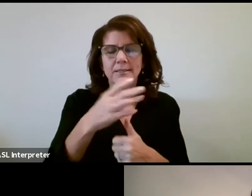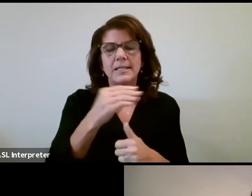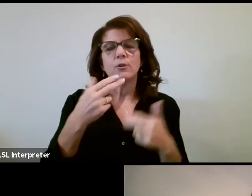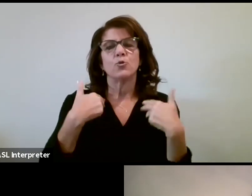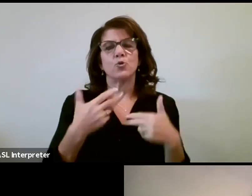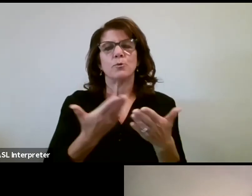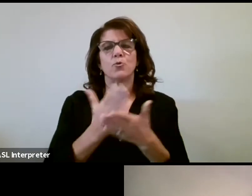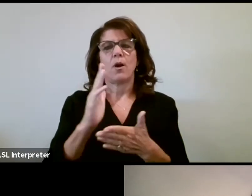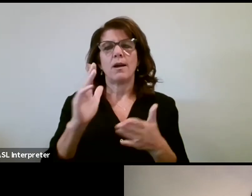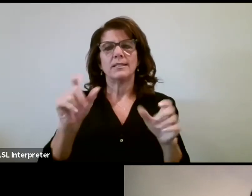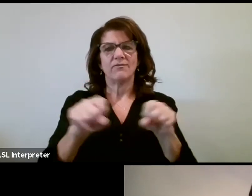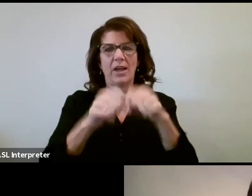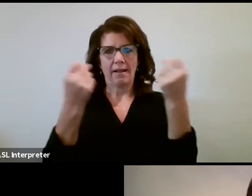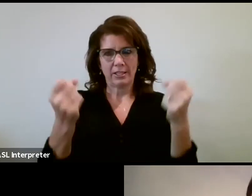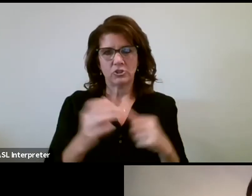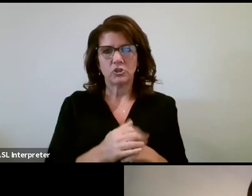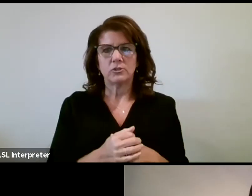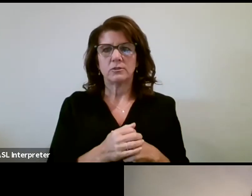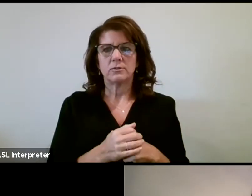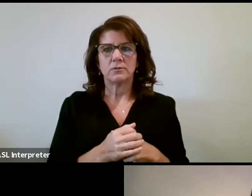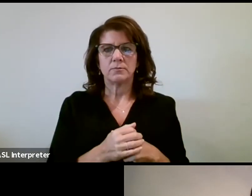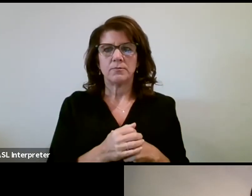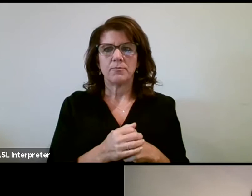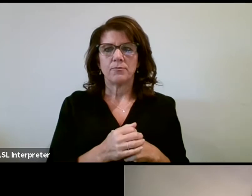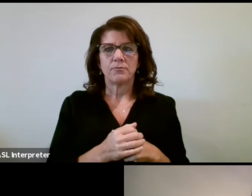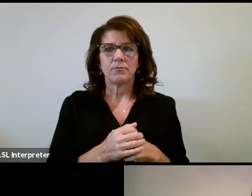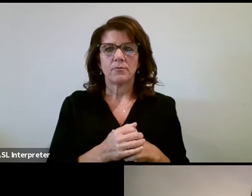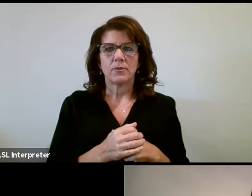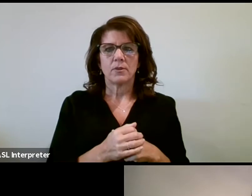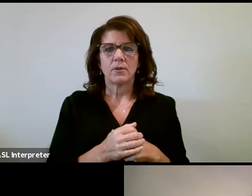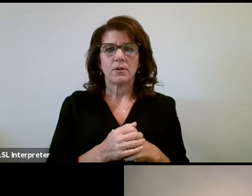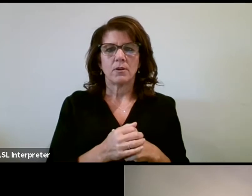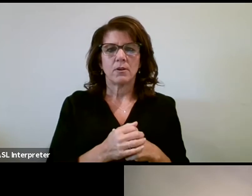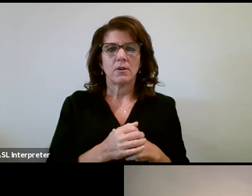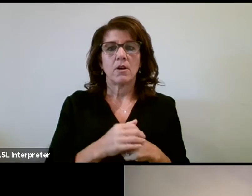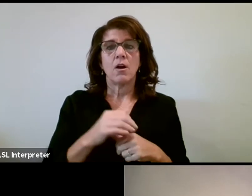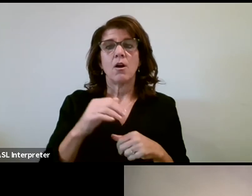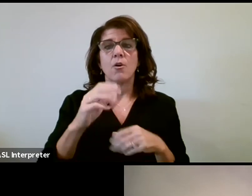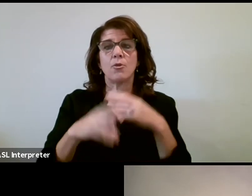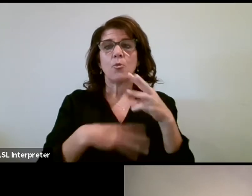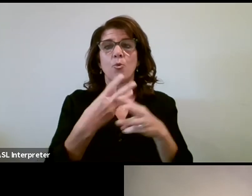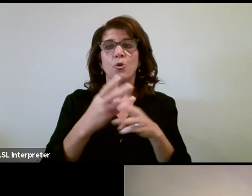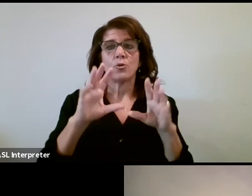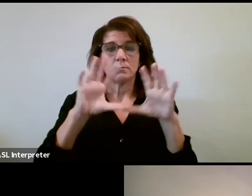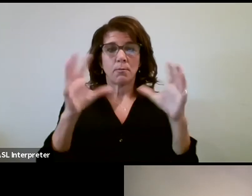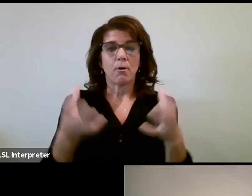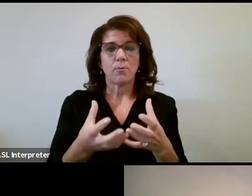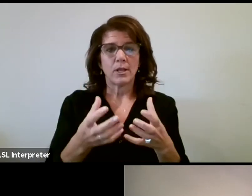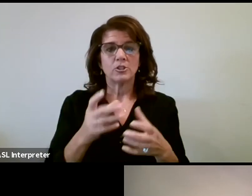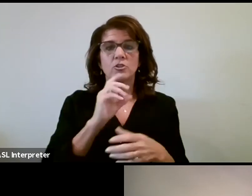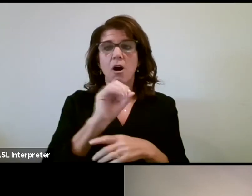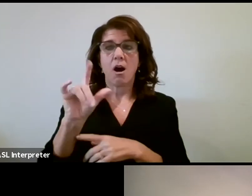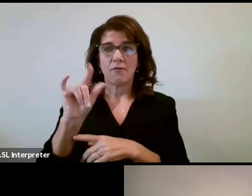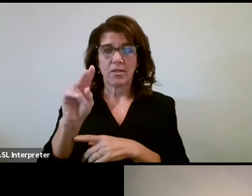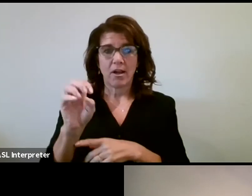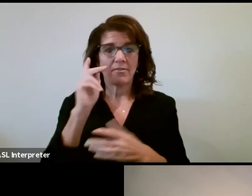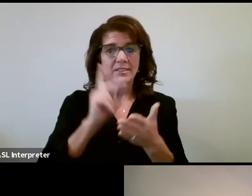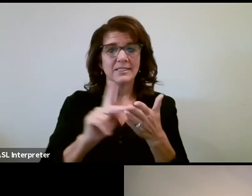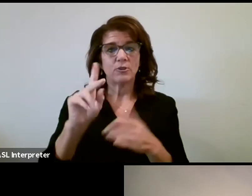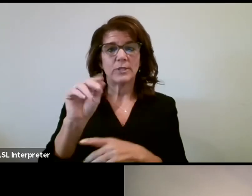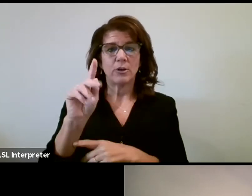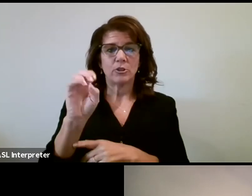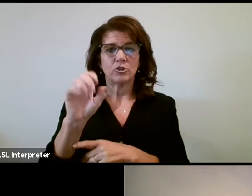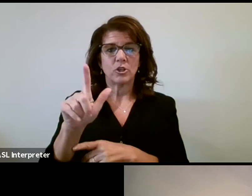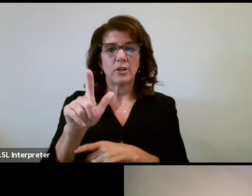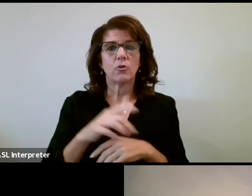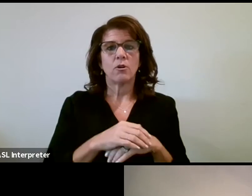violations. With half of the world's population currently offline, the Secretary General